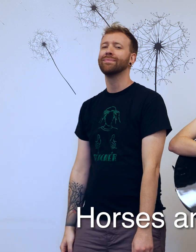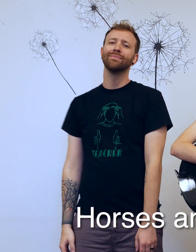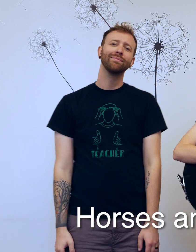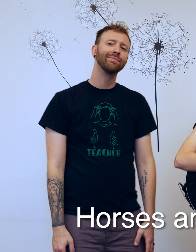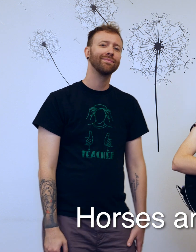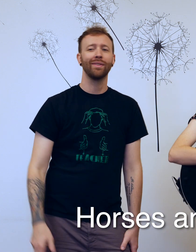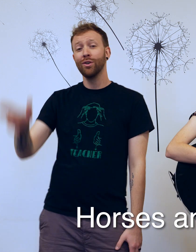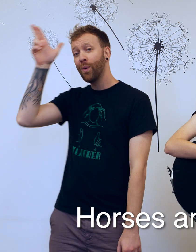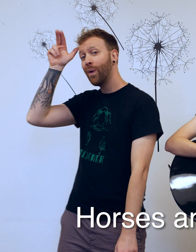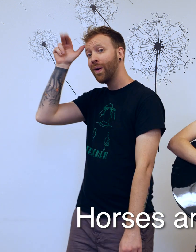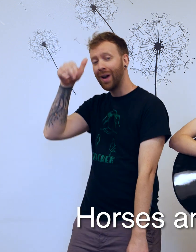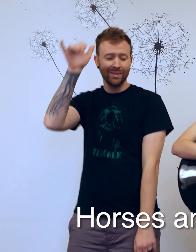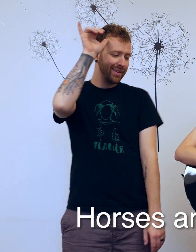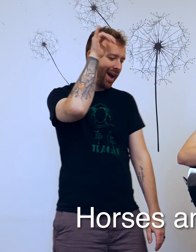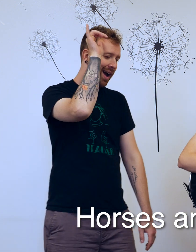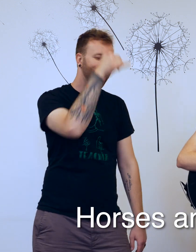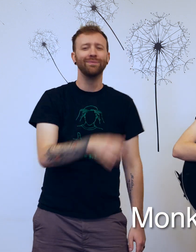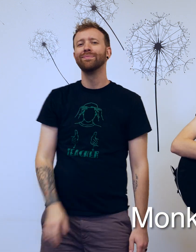Horses and cows,